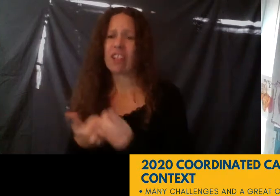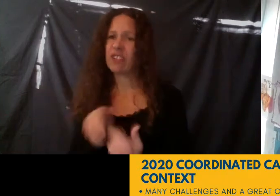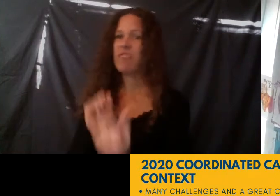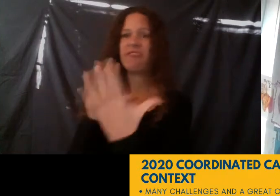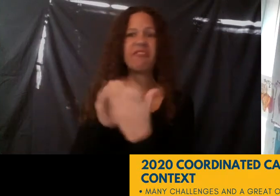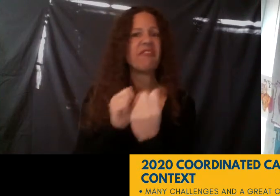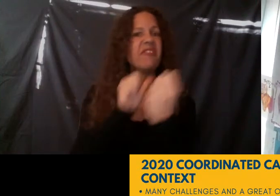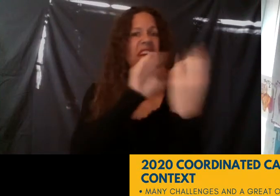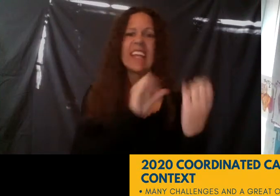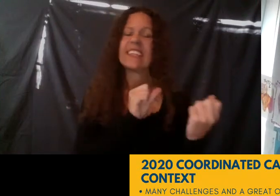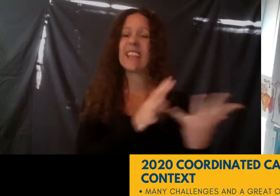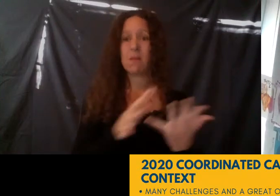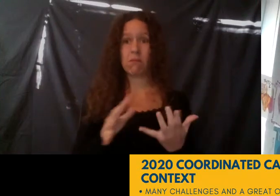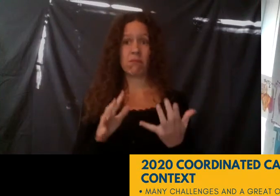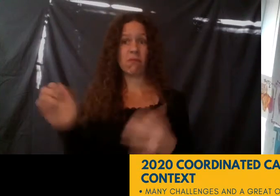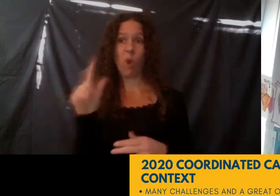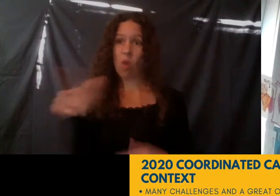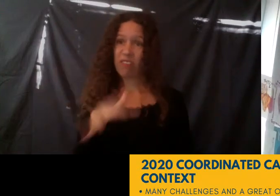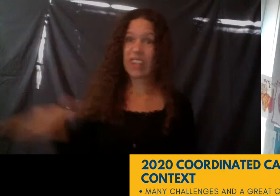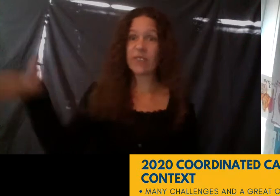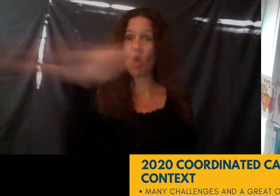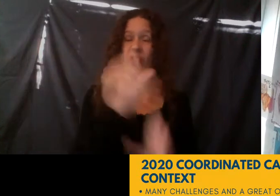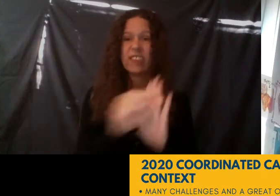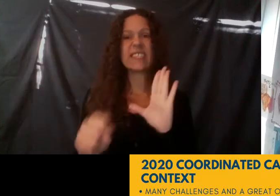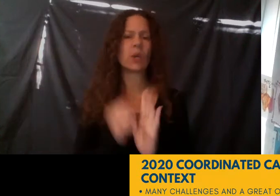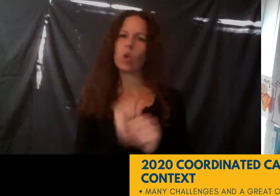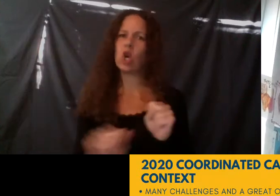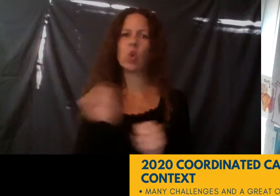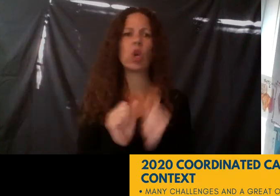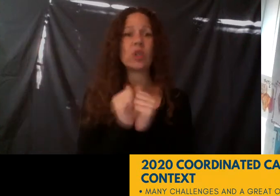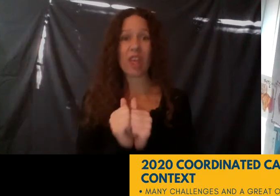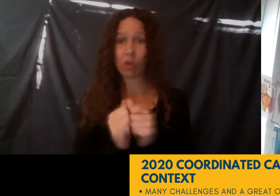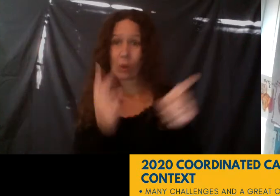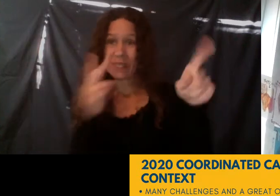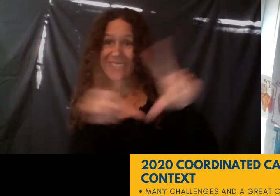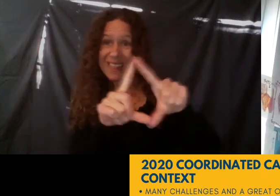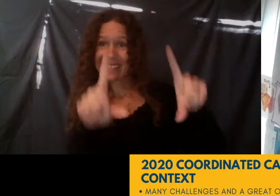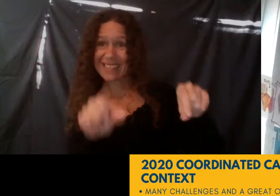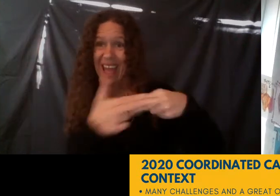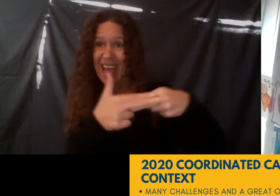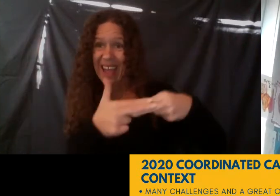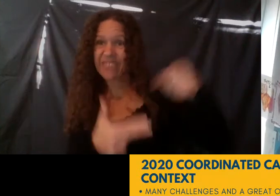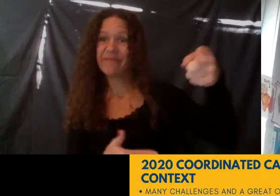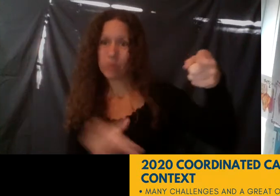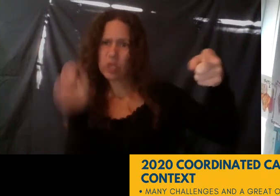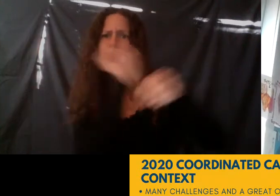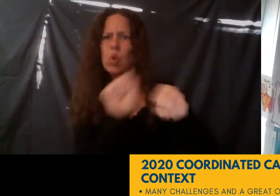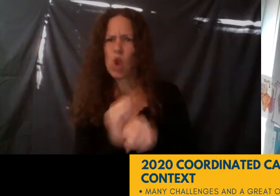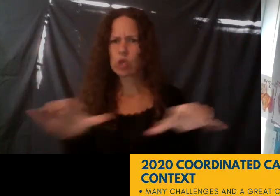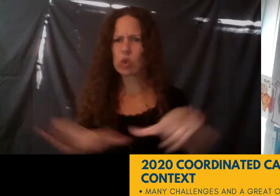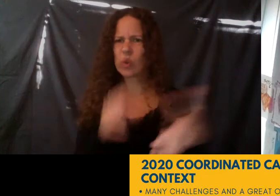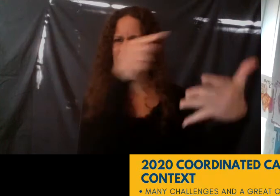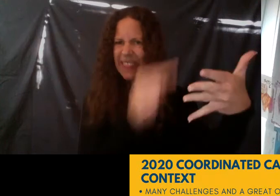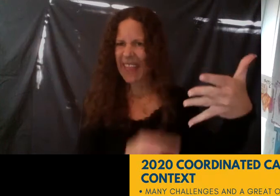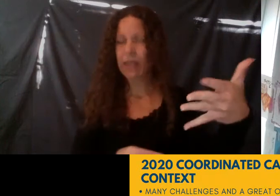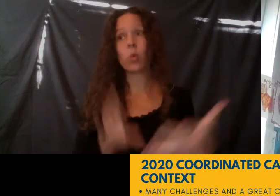activists across the state worked together on the broad goals listed here on the slide. To be successful, we knew we needed to be well organized,